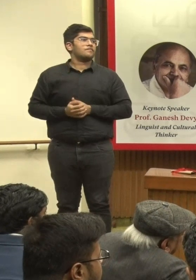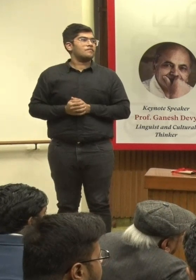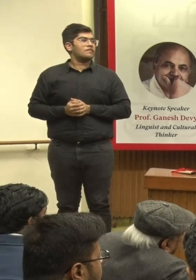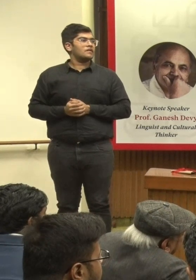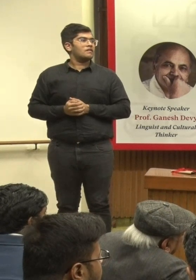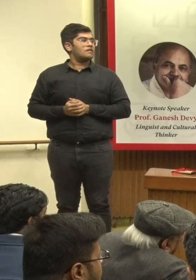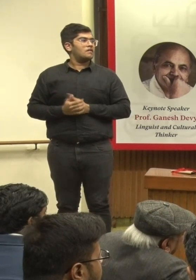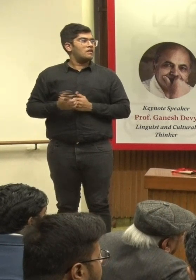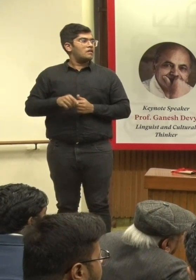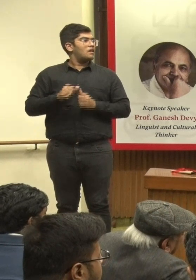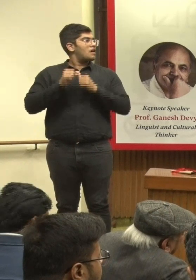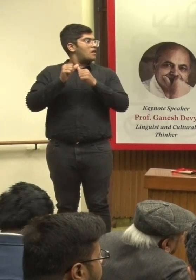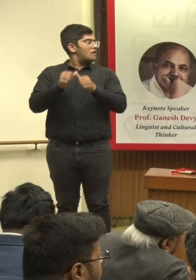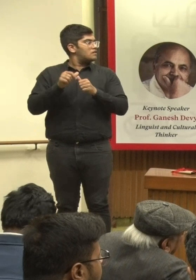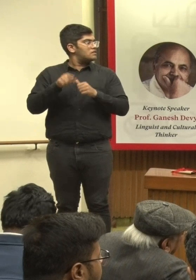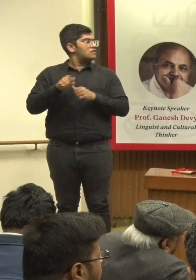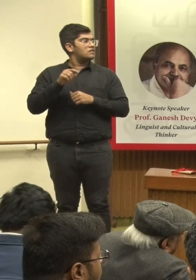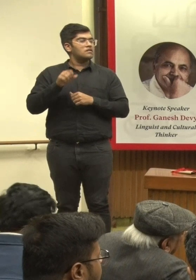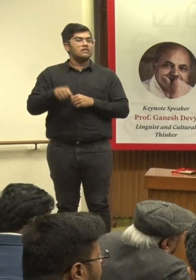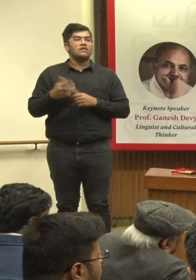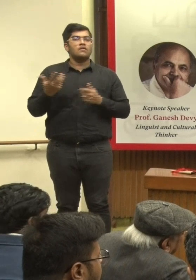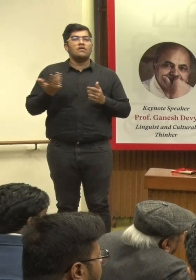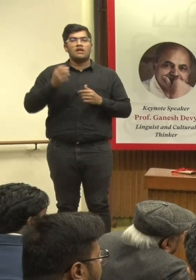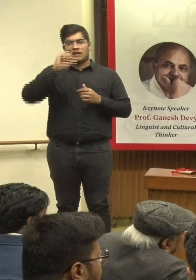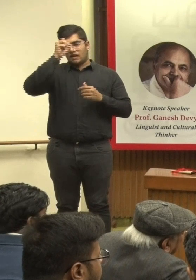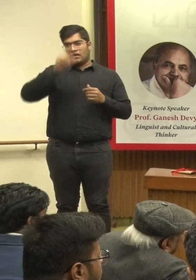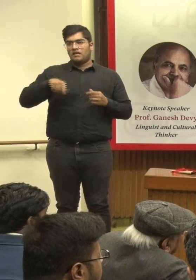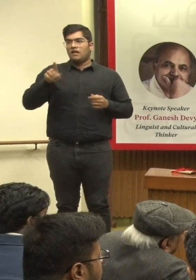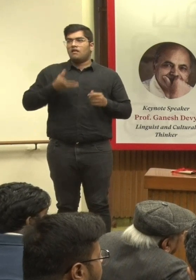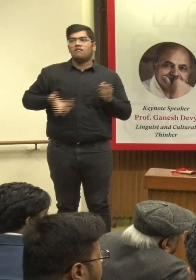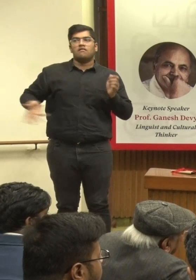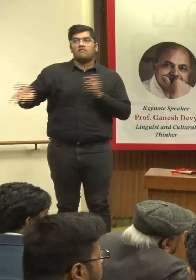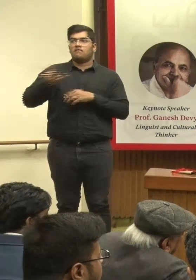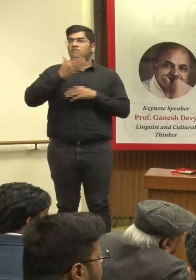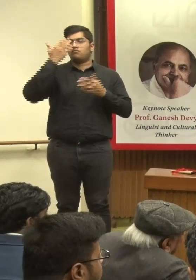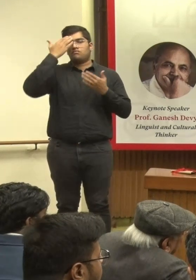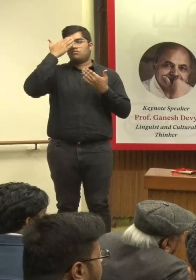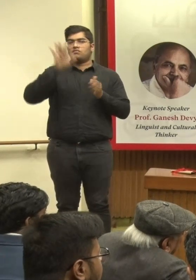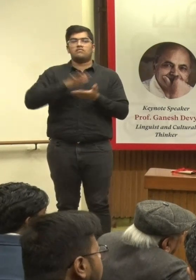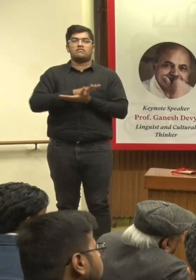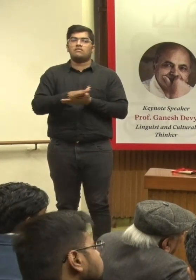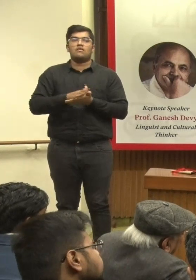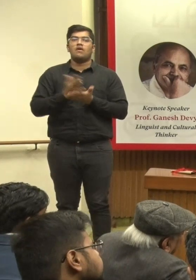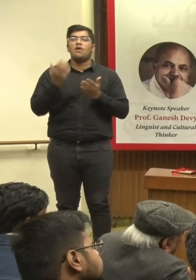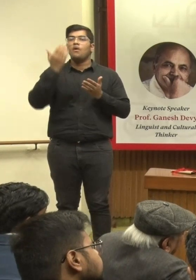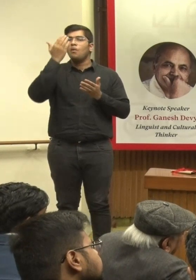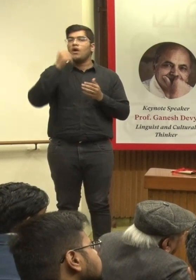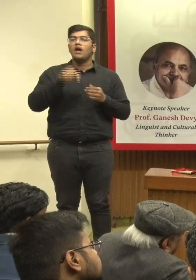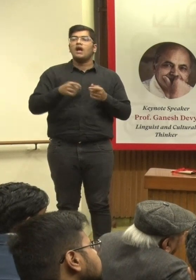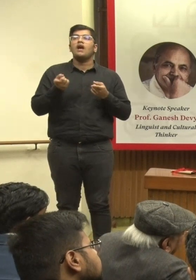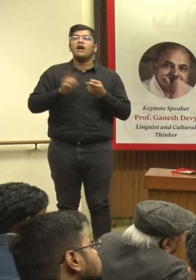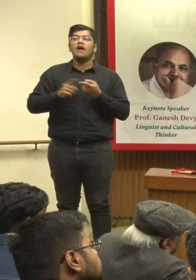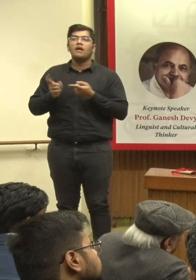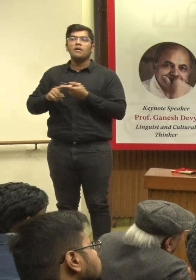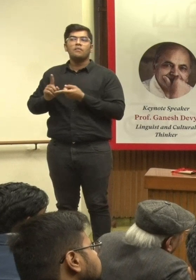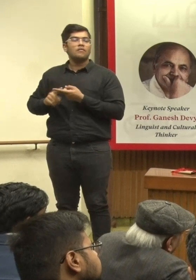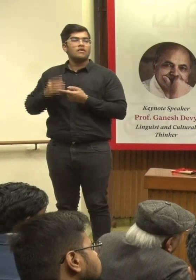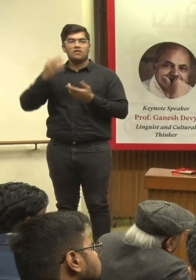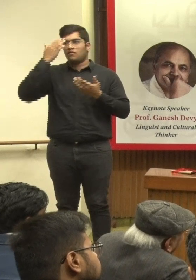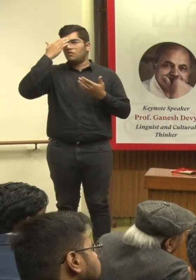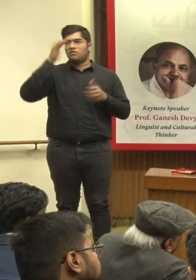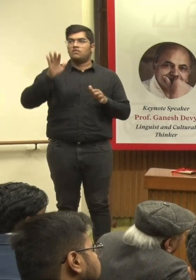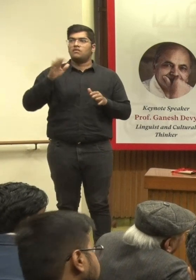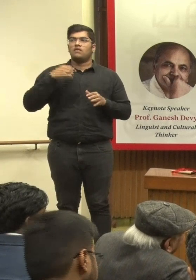And the answer is, nobody in India knows why this has happened. I mean, isn't it after all, we